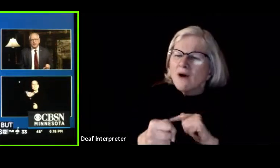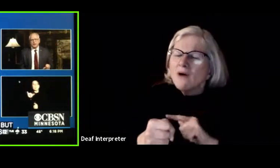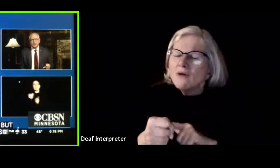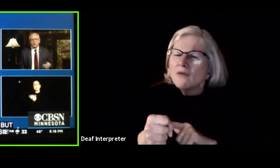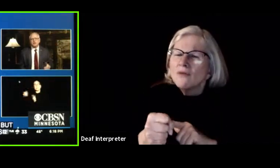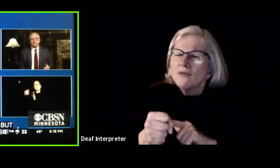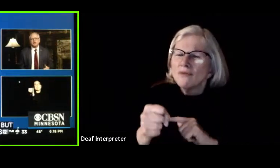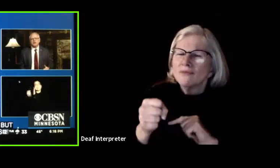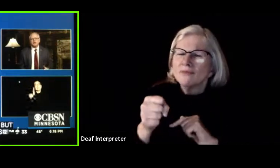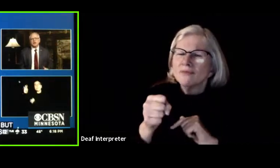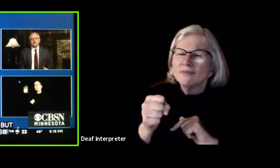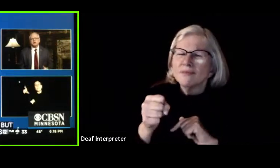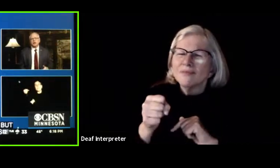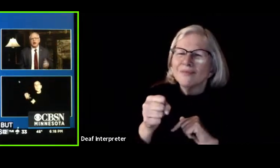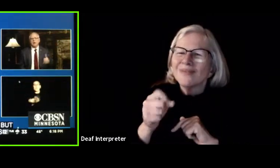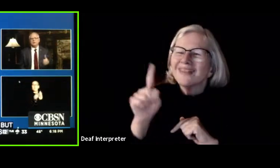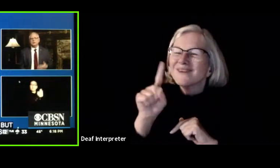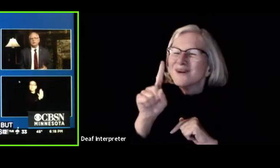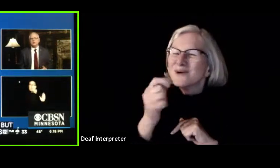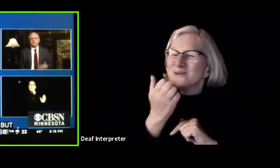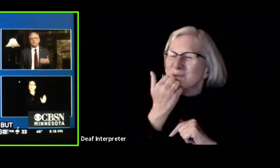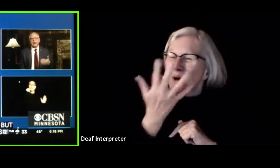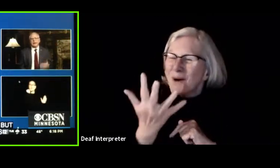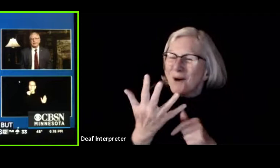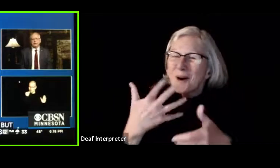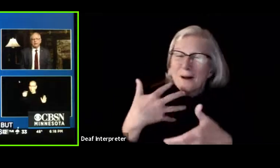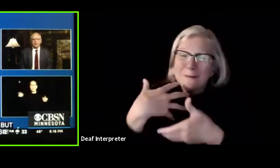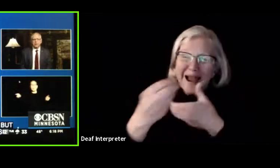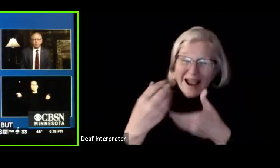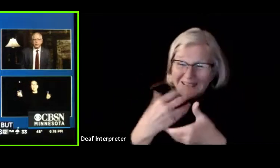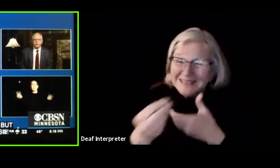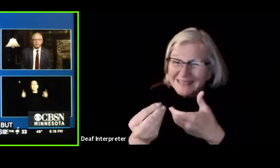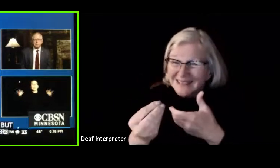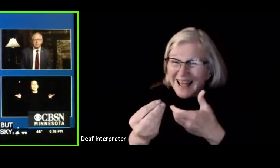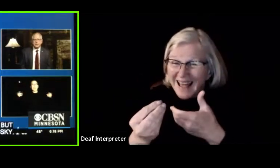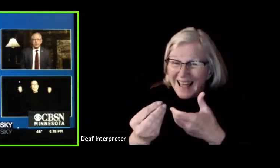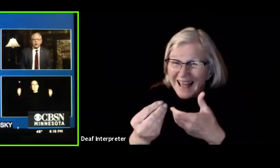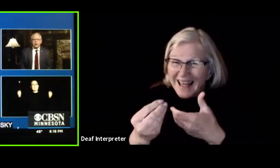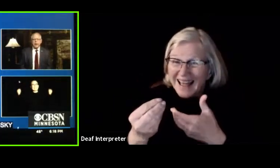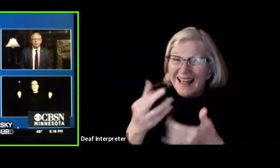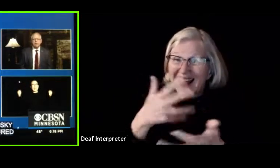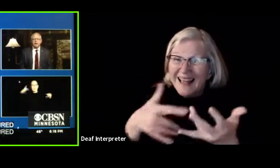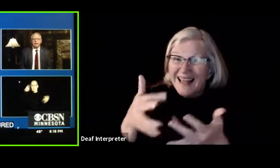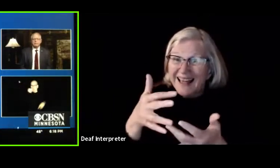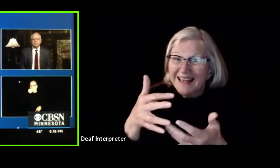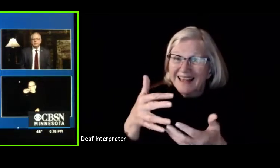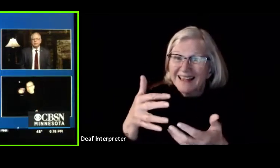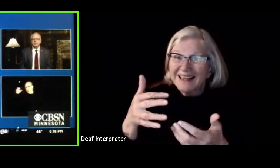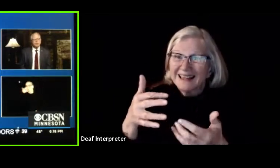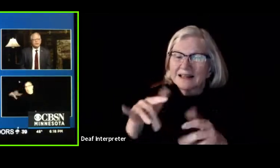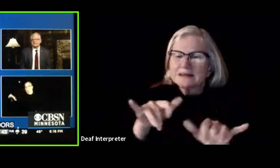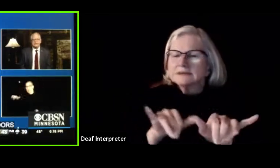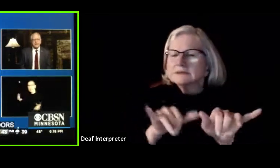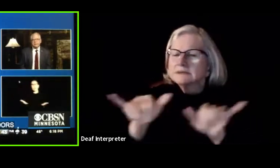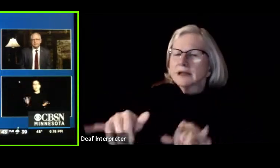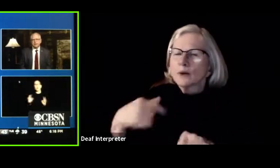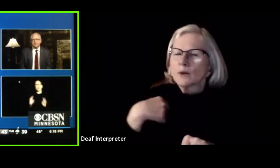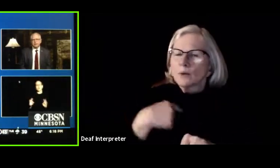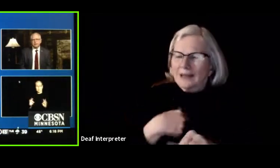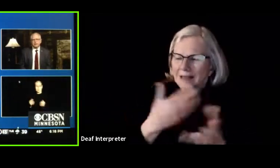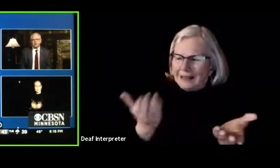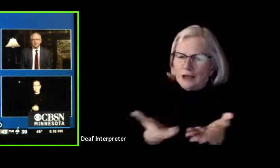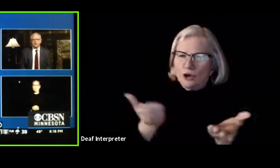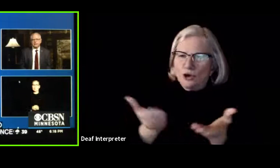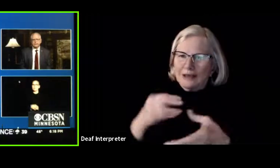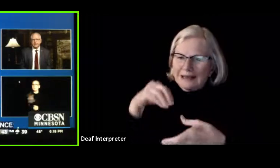winter, we started to see ours go up as we moved back in during cold weather. And what we absolutely know, and this is not